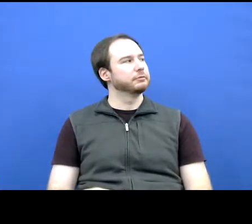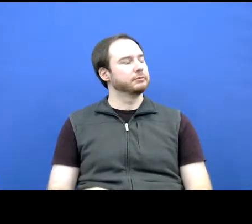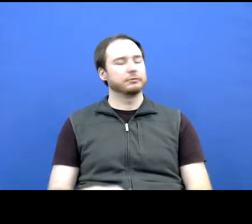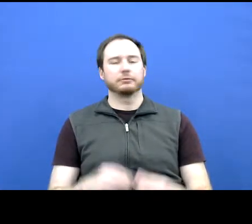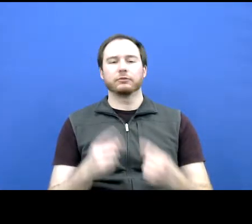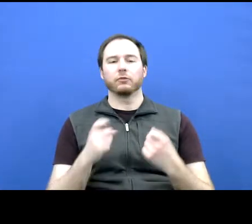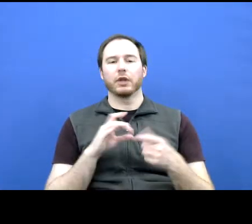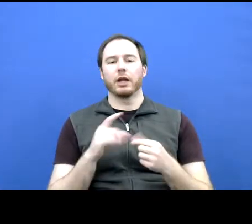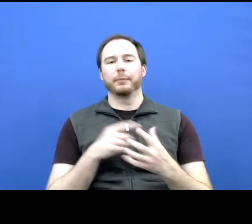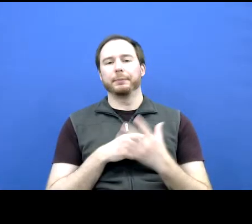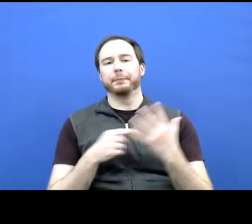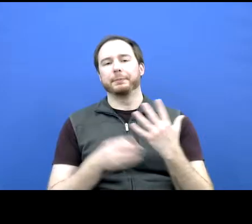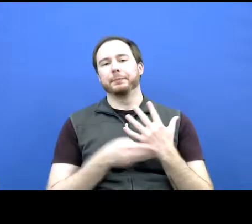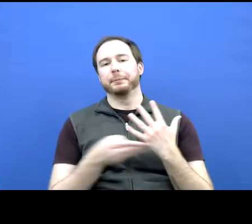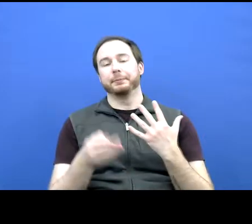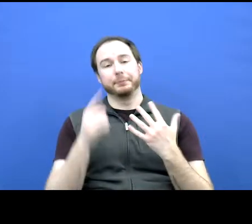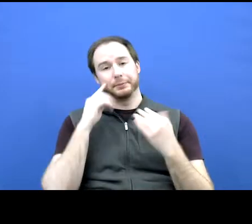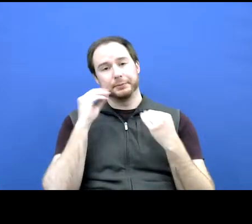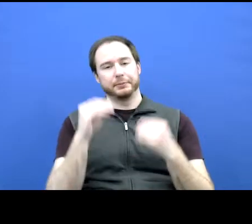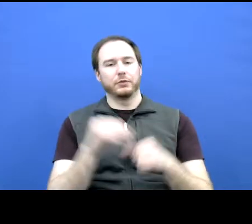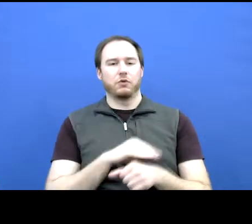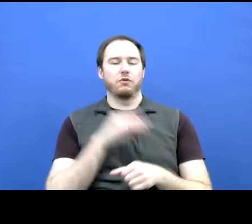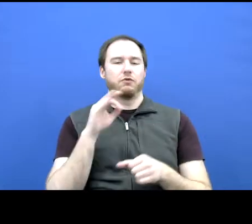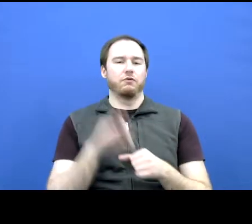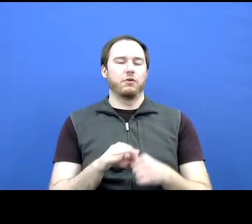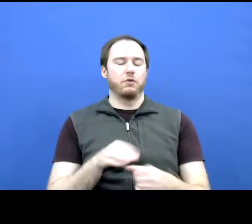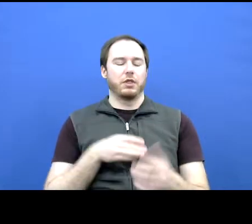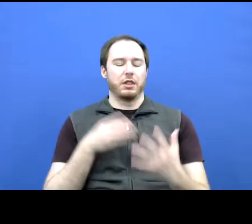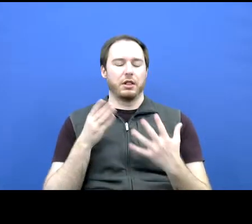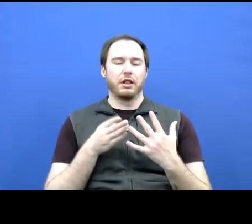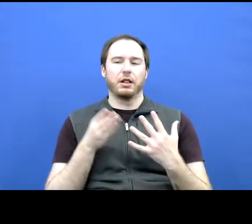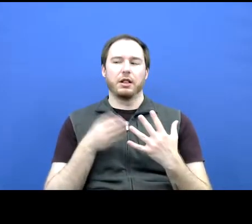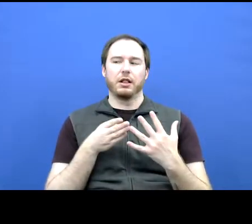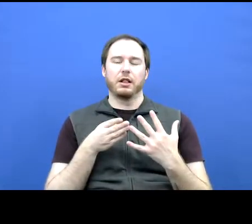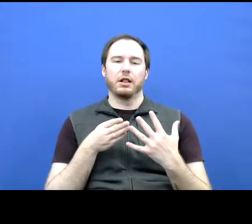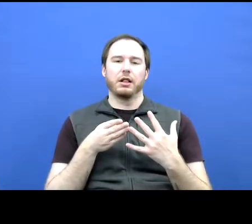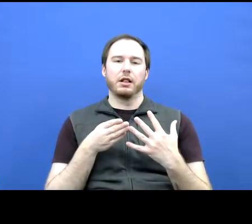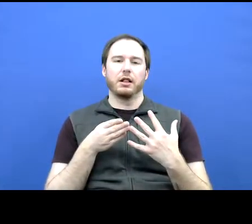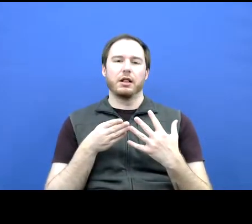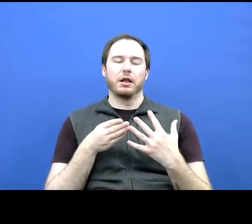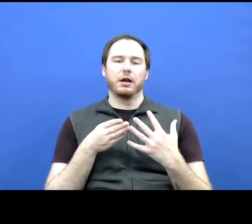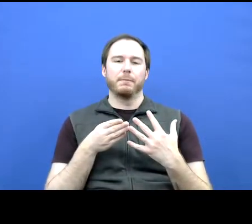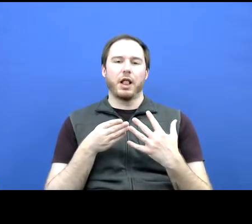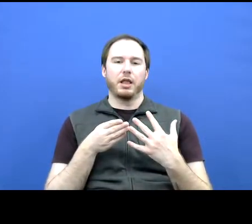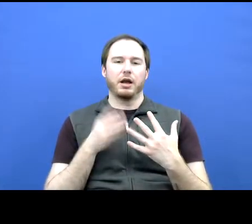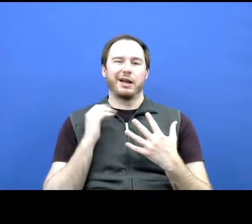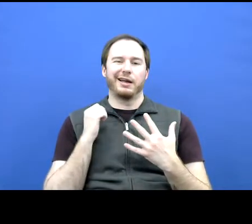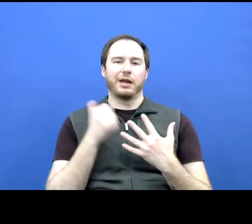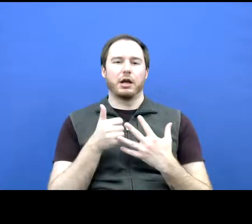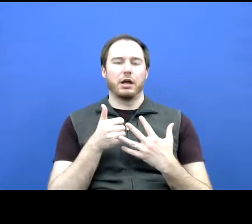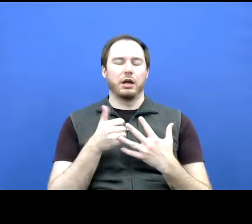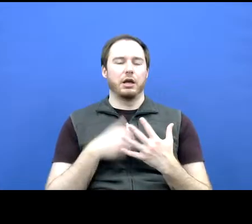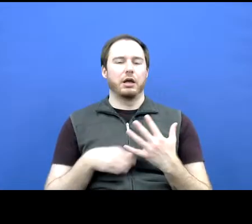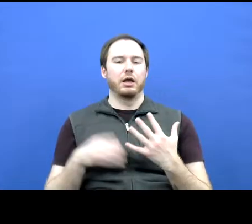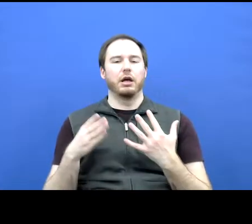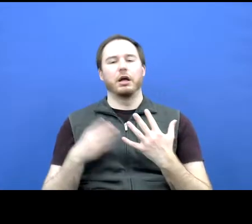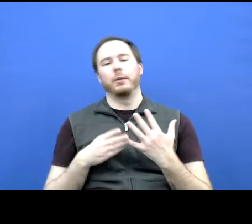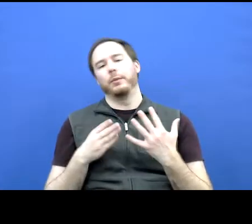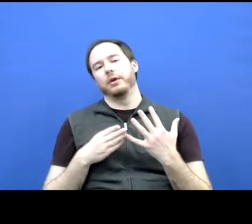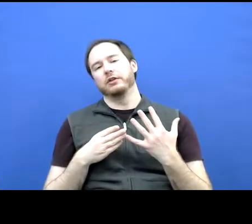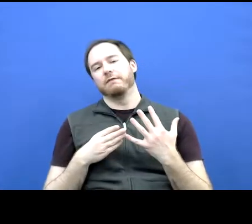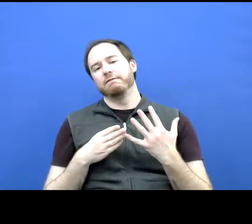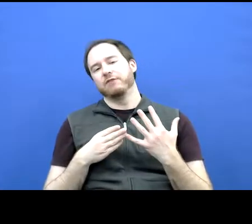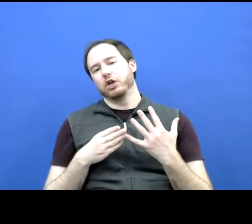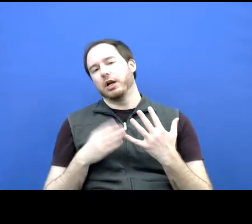any other questions or comments? Hearing and seeing none, please call the roll. Councilmember Barley, Aye.